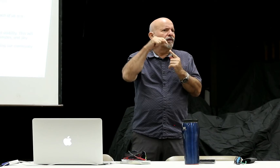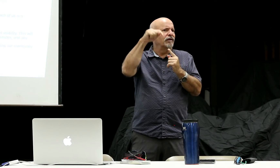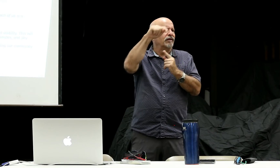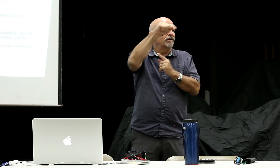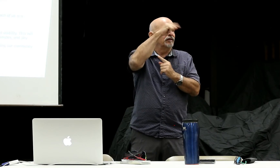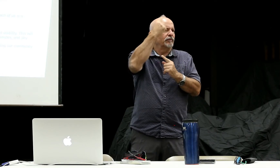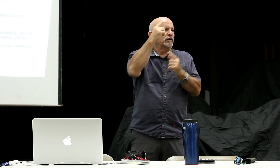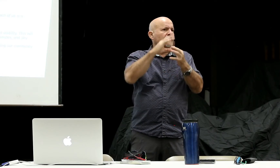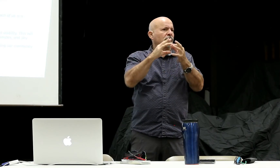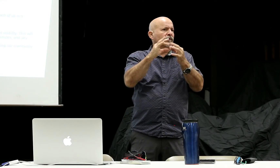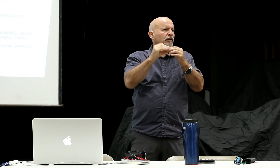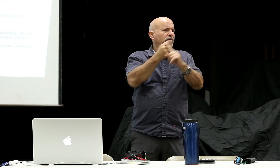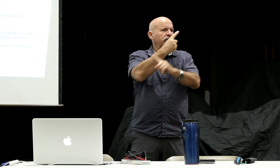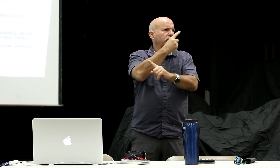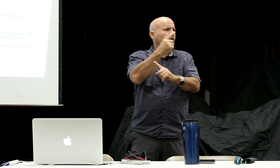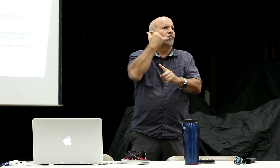this child, but